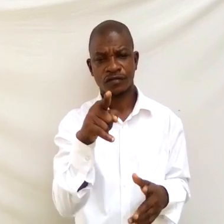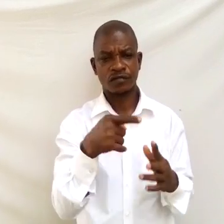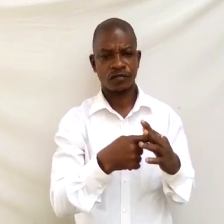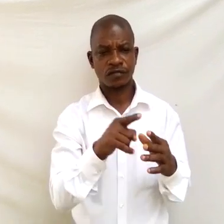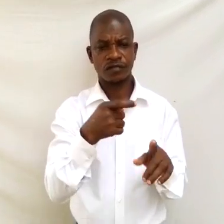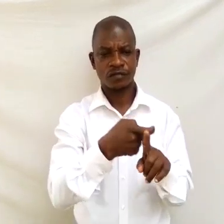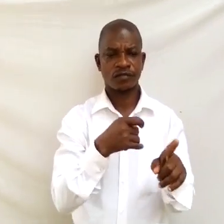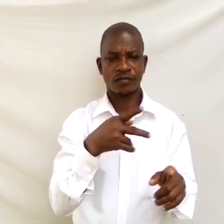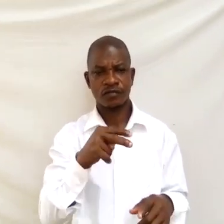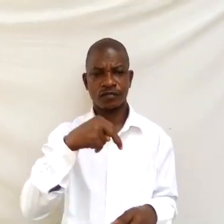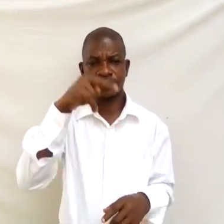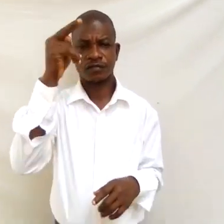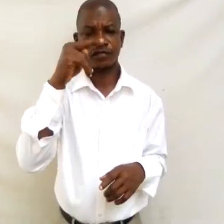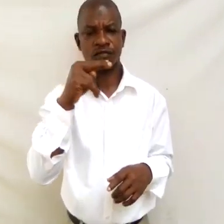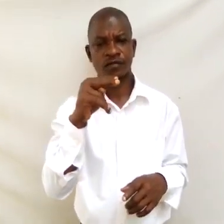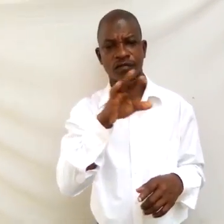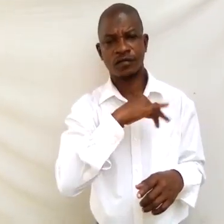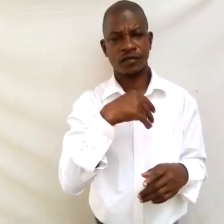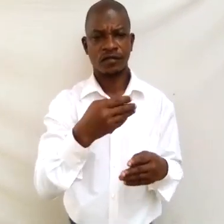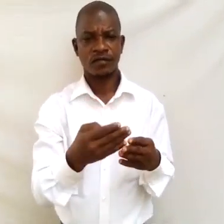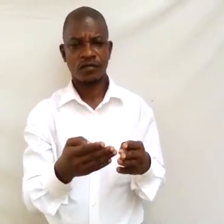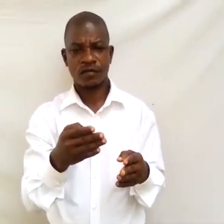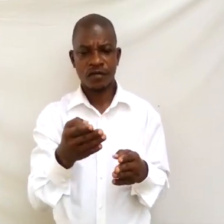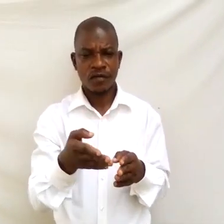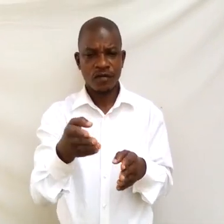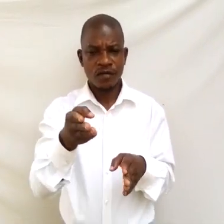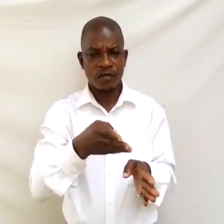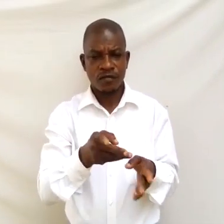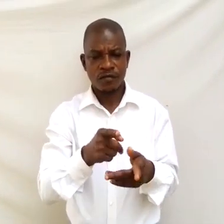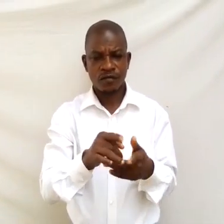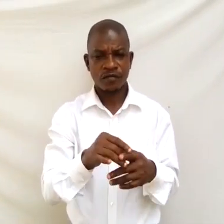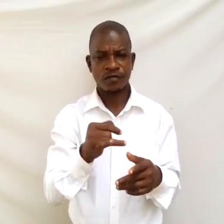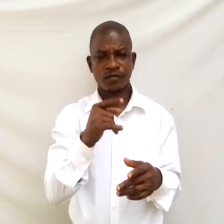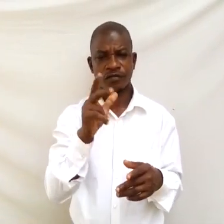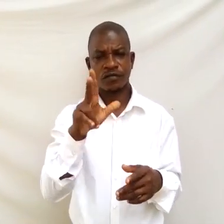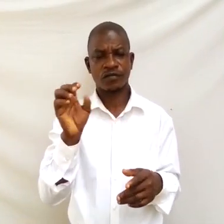the north and measure 30 degrees towards the east.